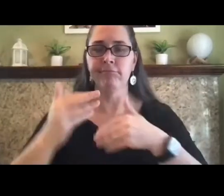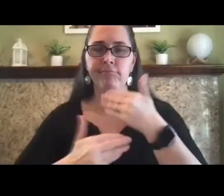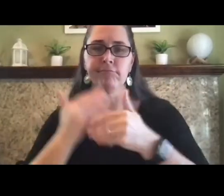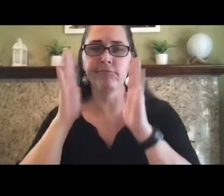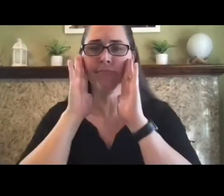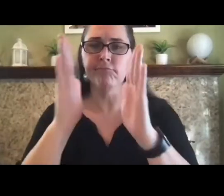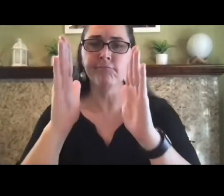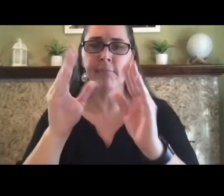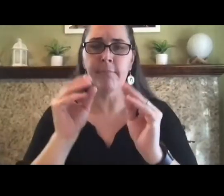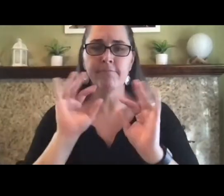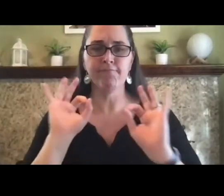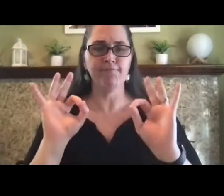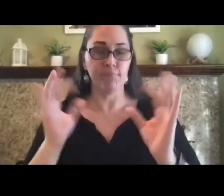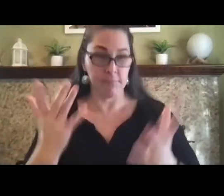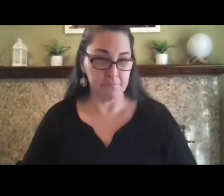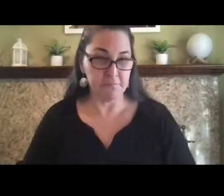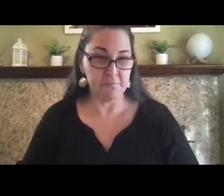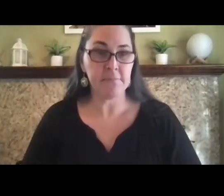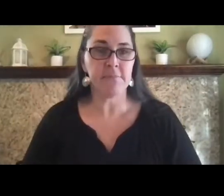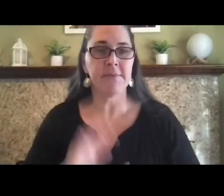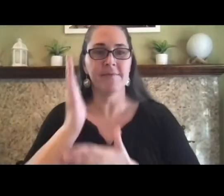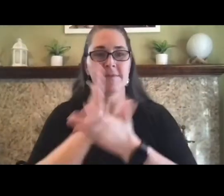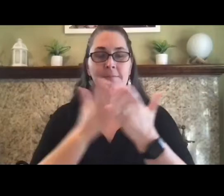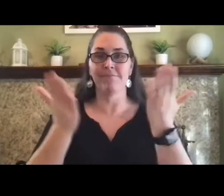to be attentive and learn.